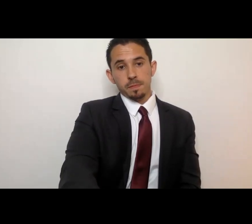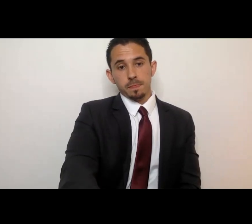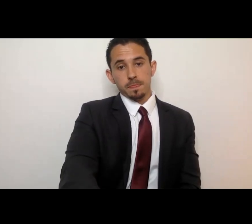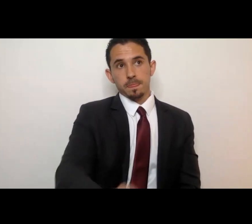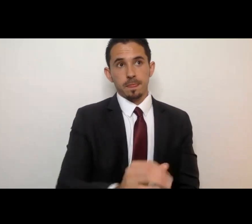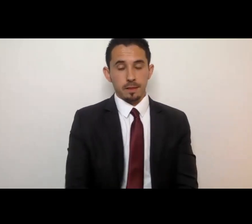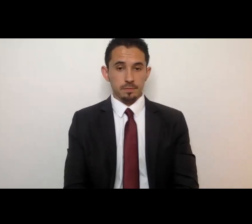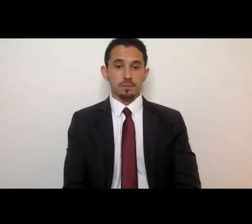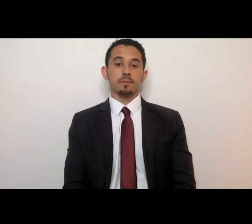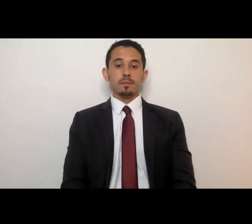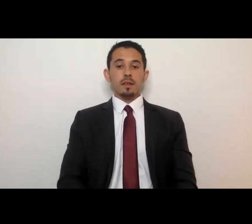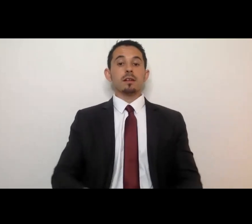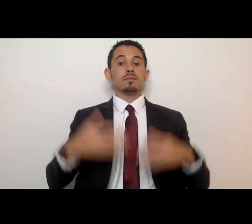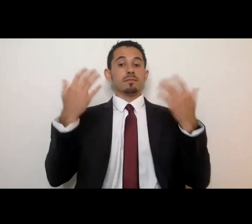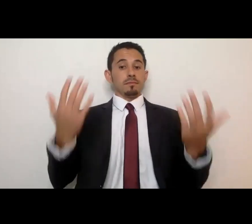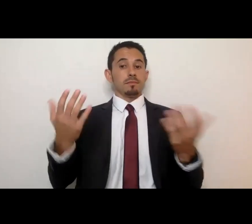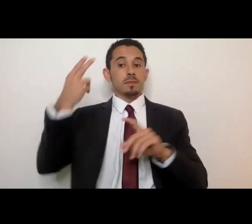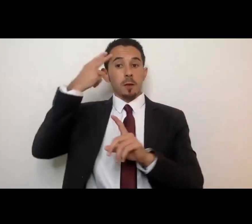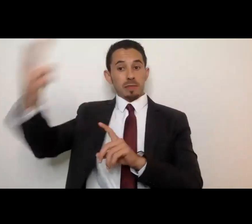first and start in the beginning.